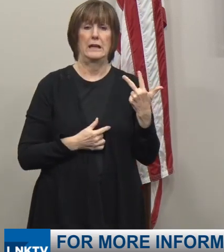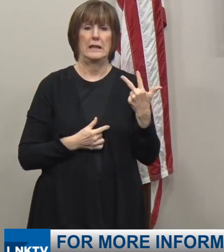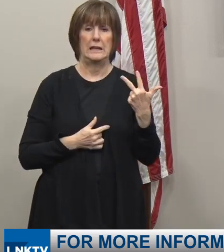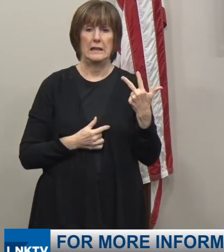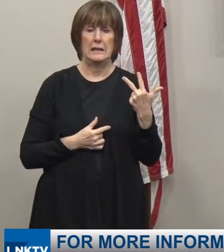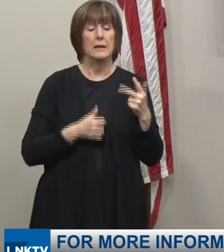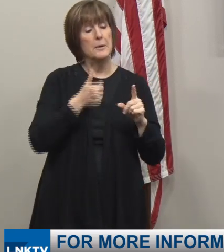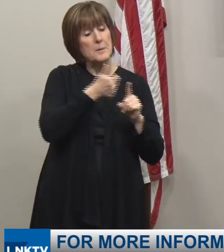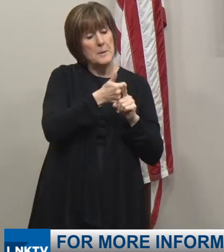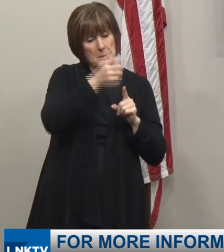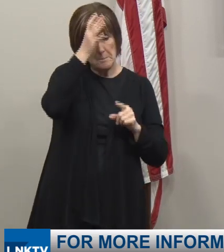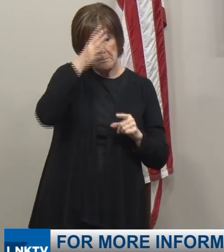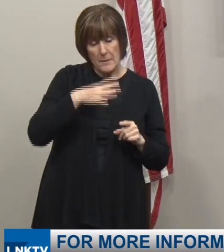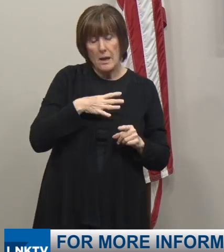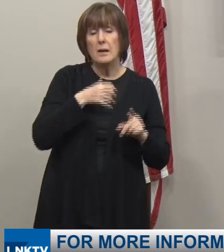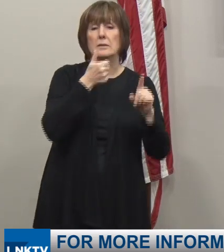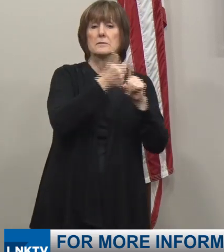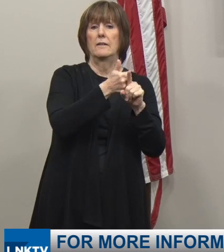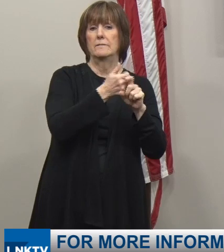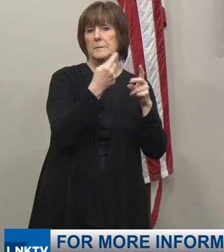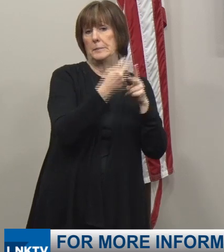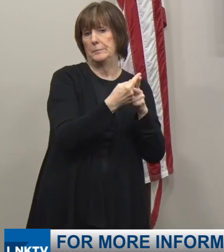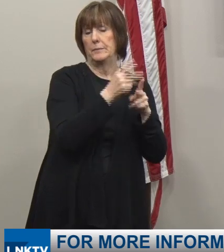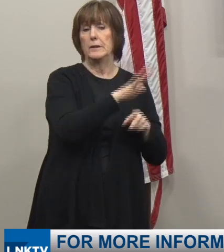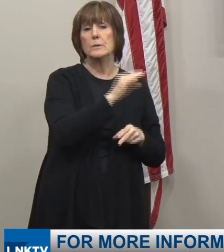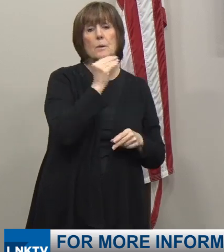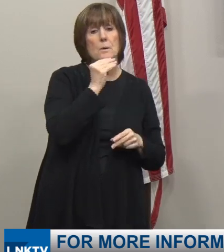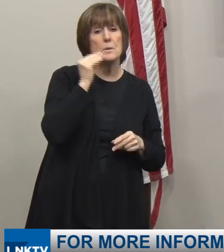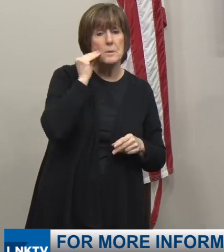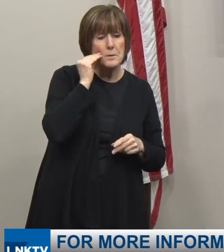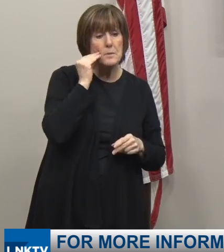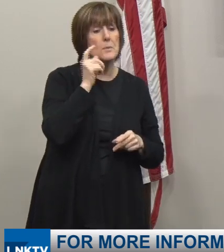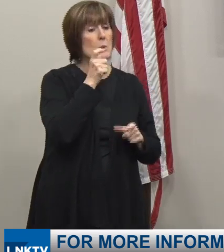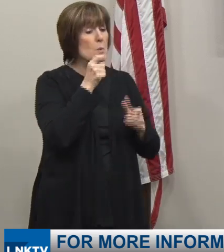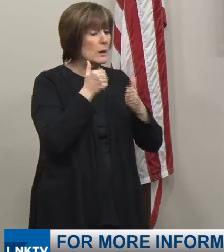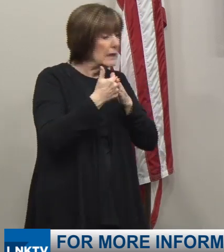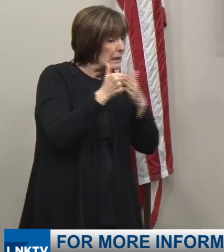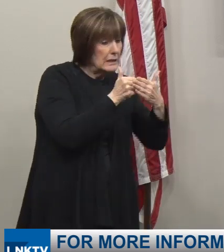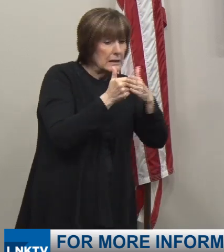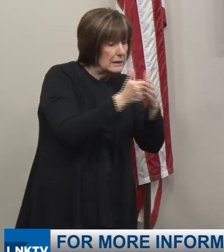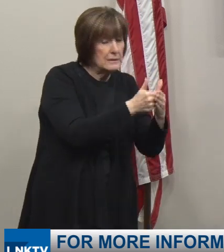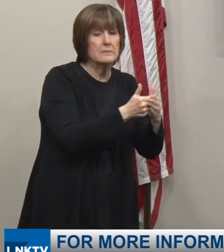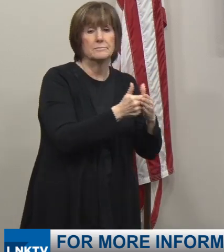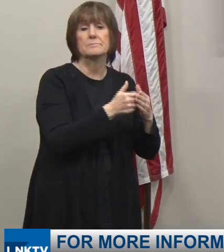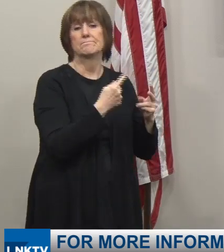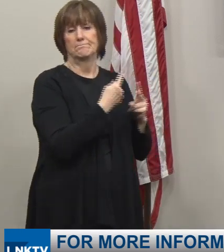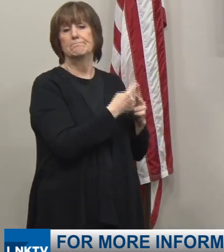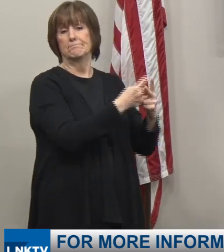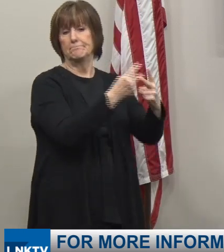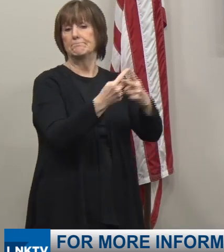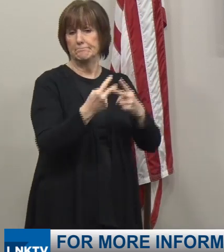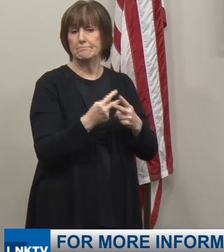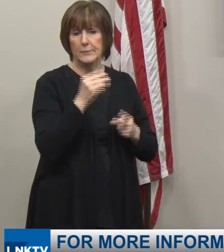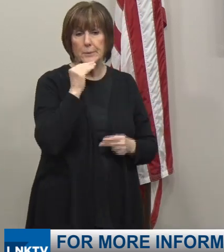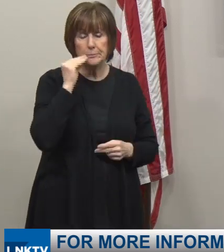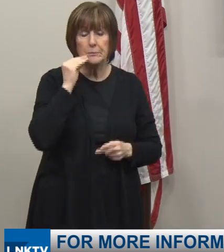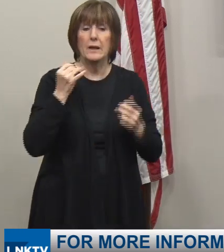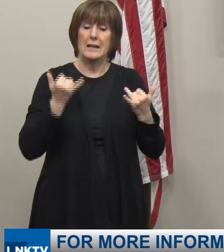is self-isolating and his close contacts are in self-quarantine. In Lancaster County, we now